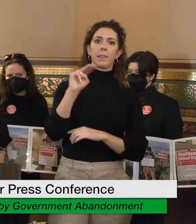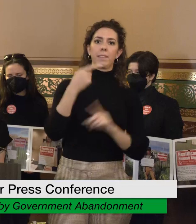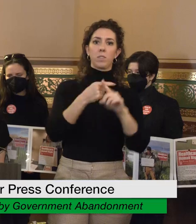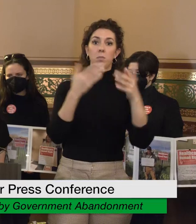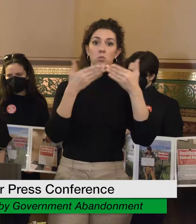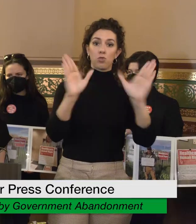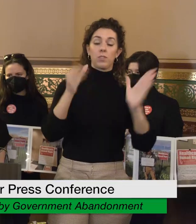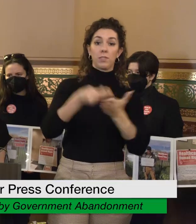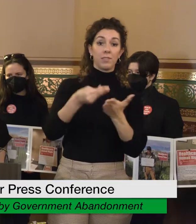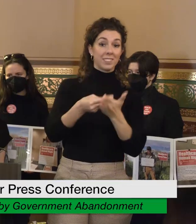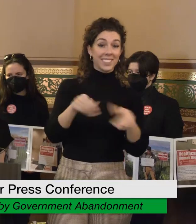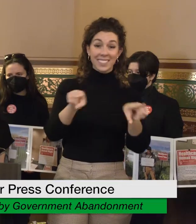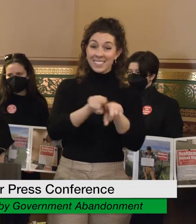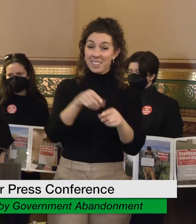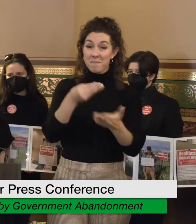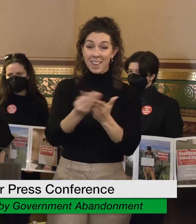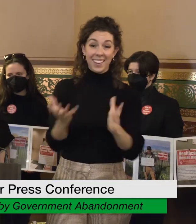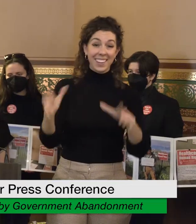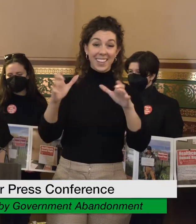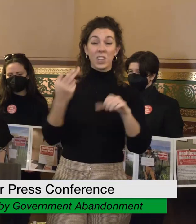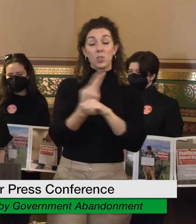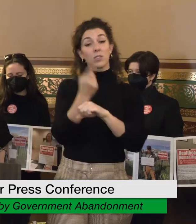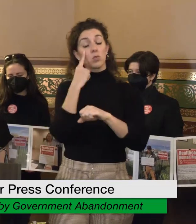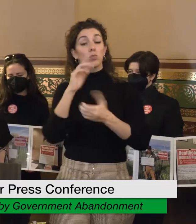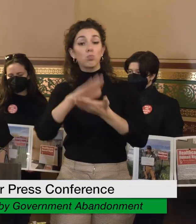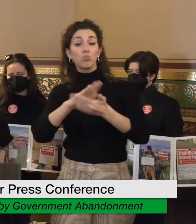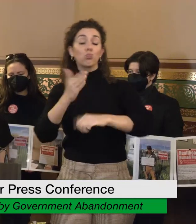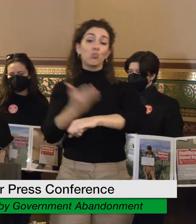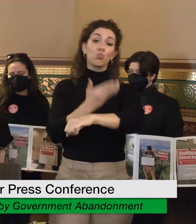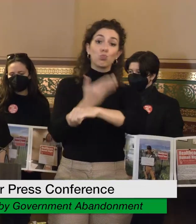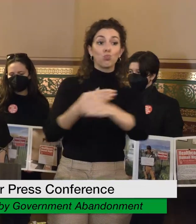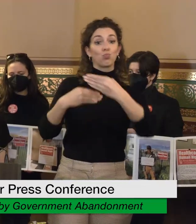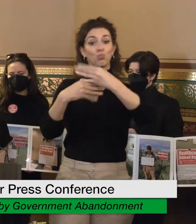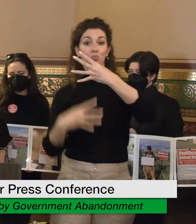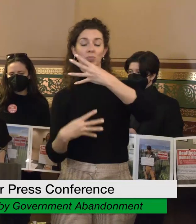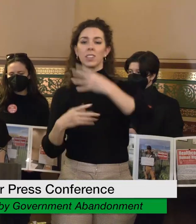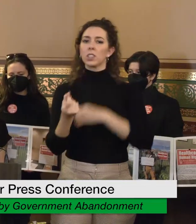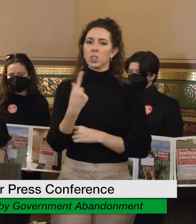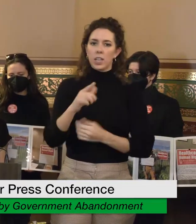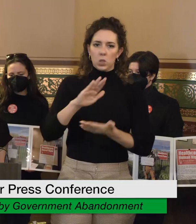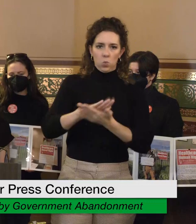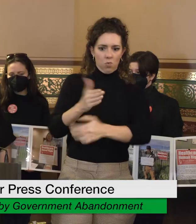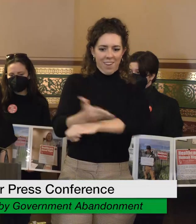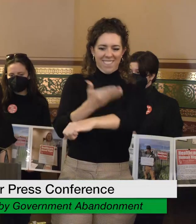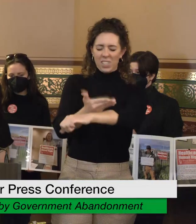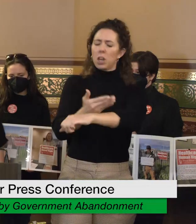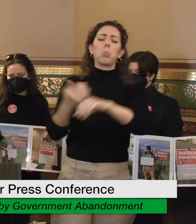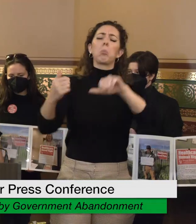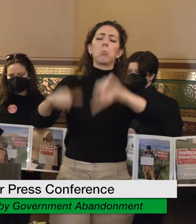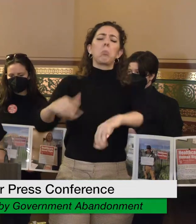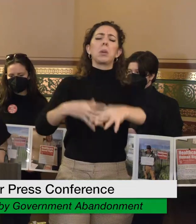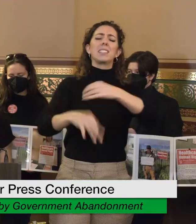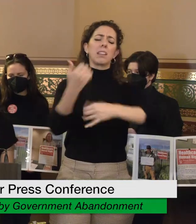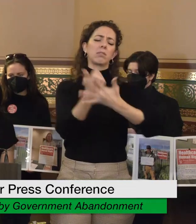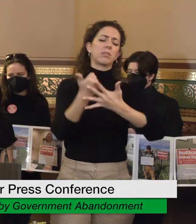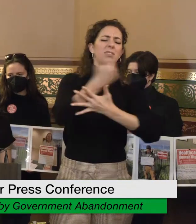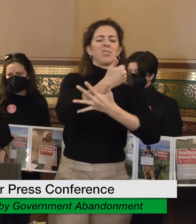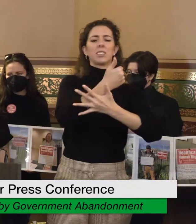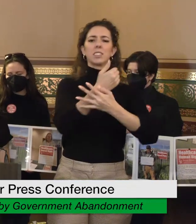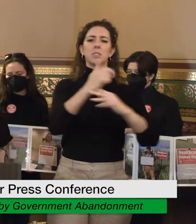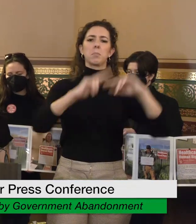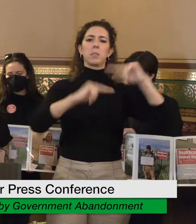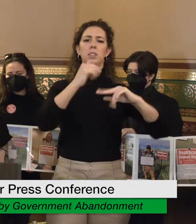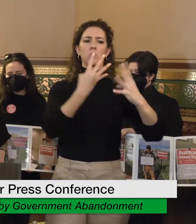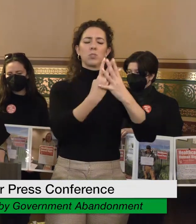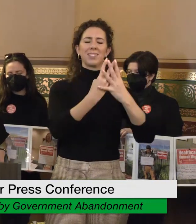use for school renovation and many other things. Our state has turned down school renovations in favor of building an unnecessary prison.